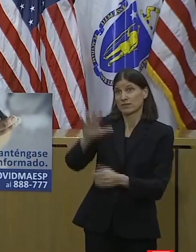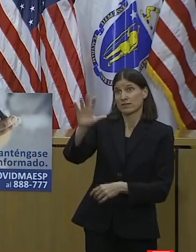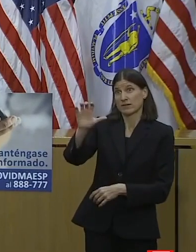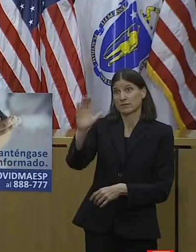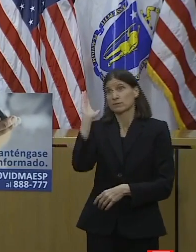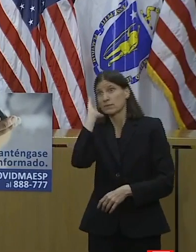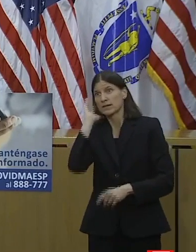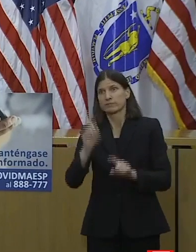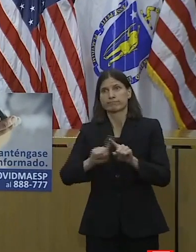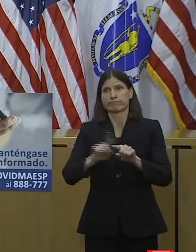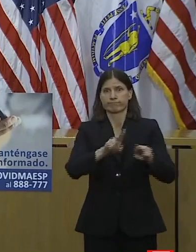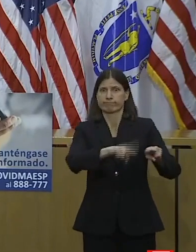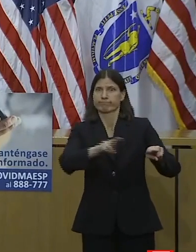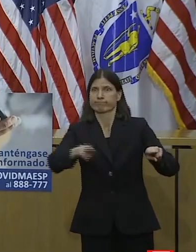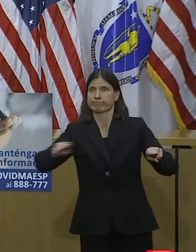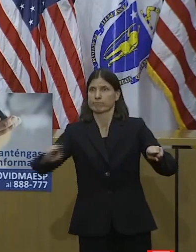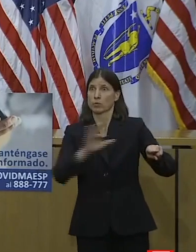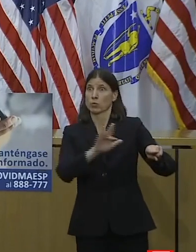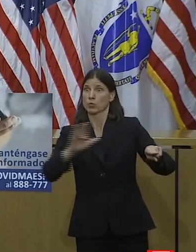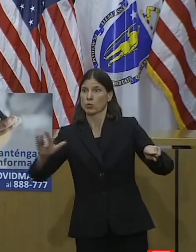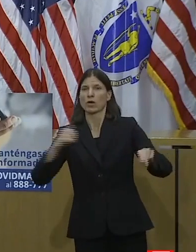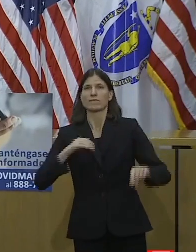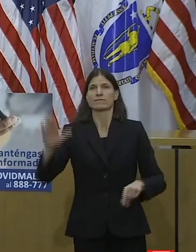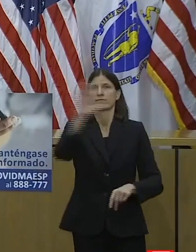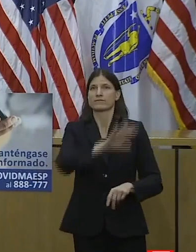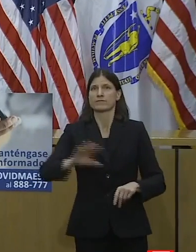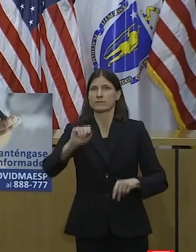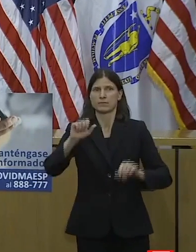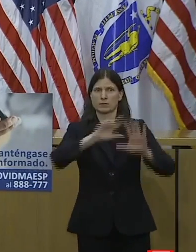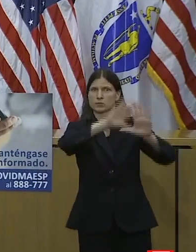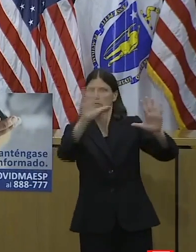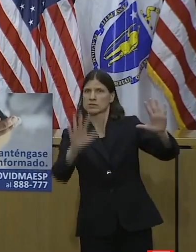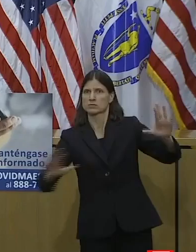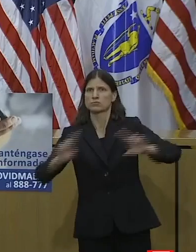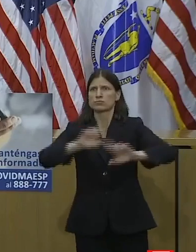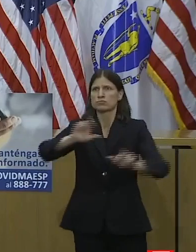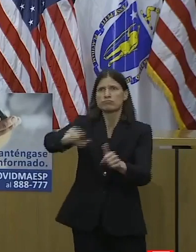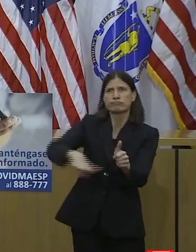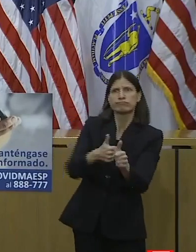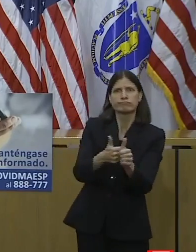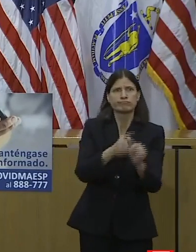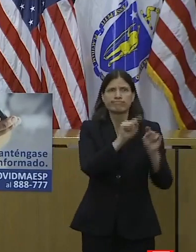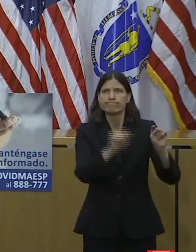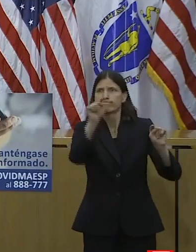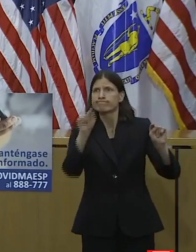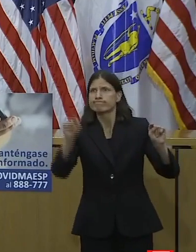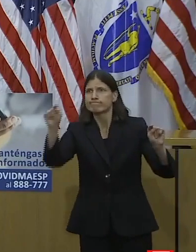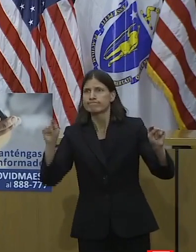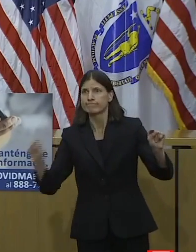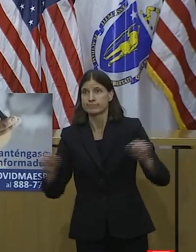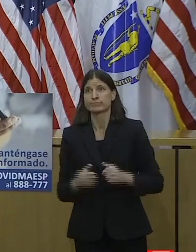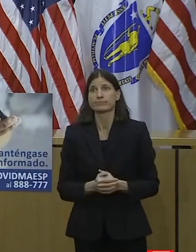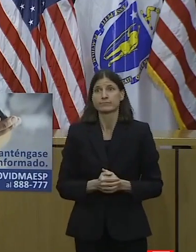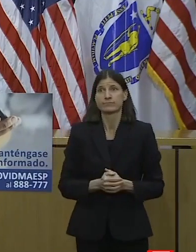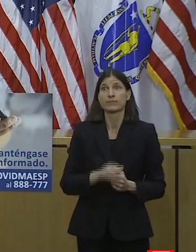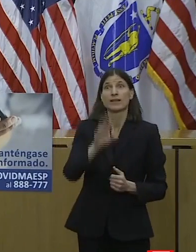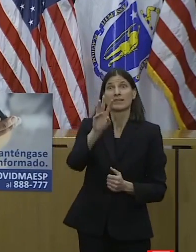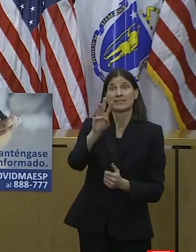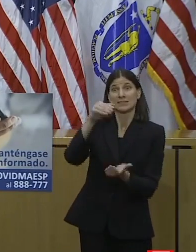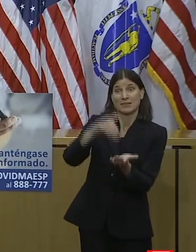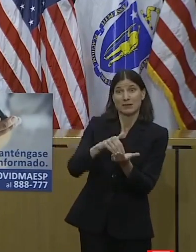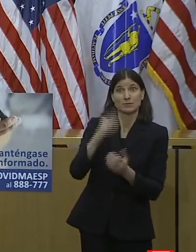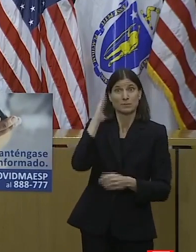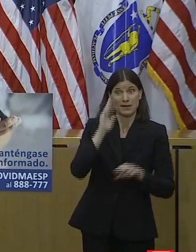That includes just under 6,000 acute care beds, just over 2,500 ICU beds,